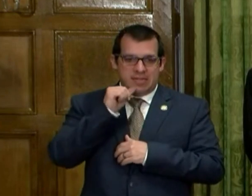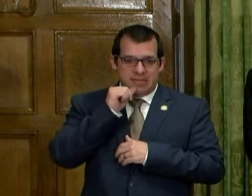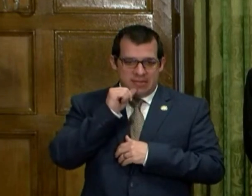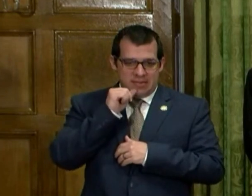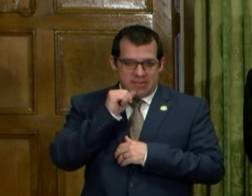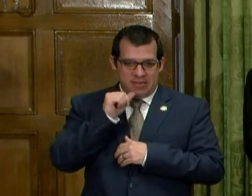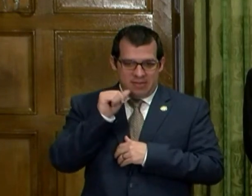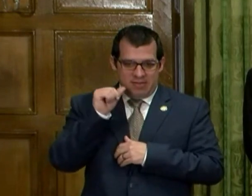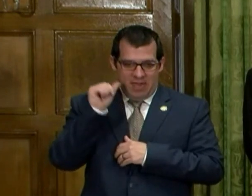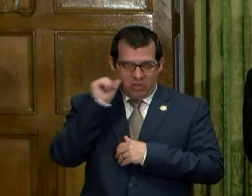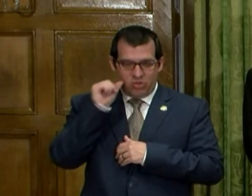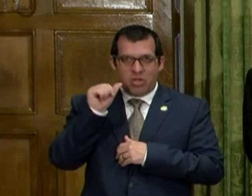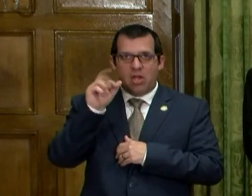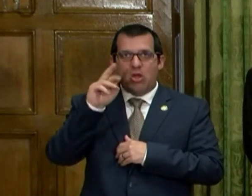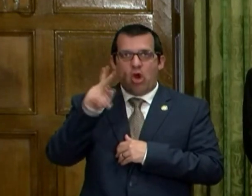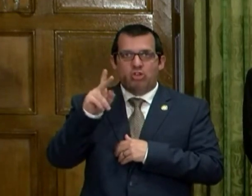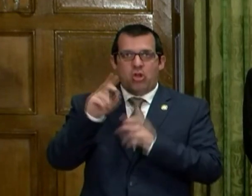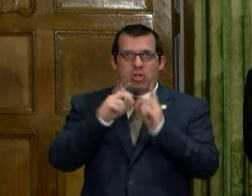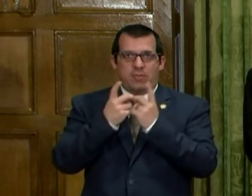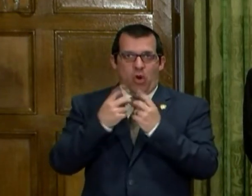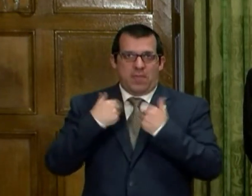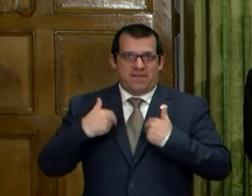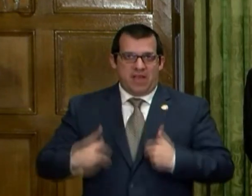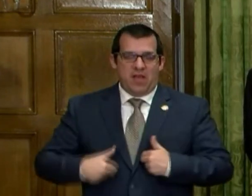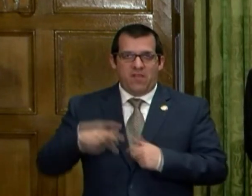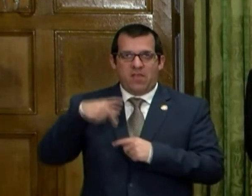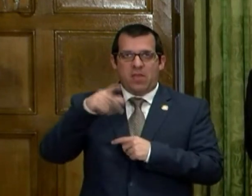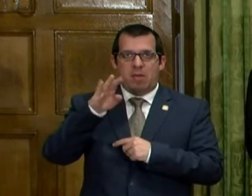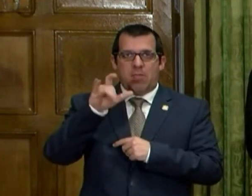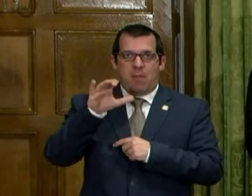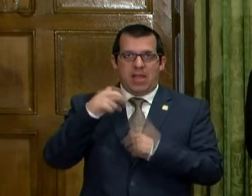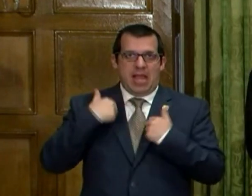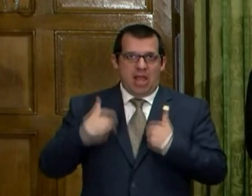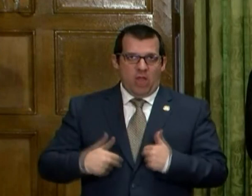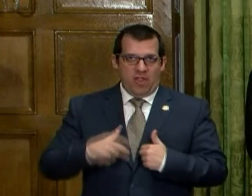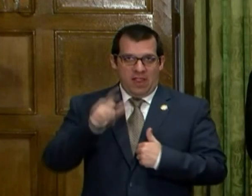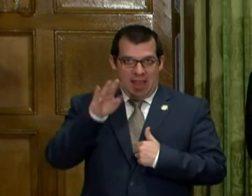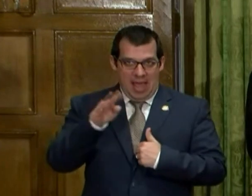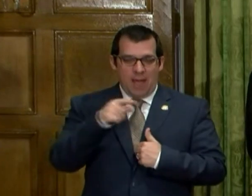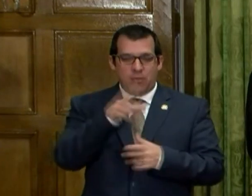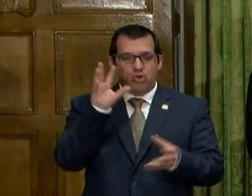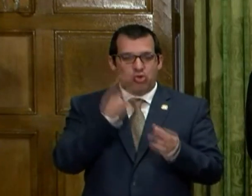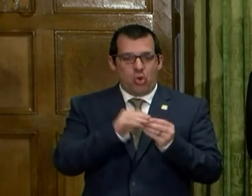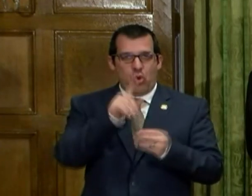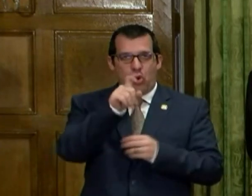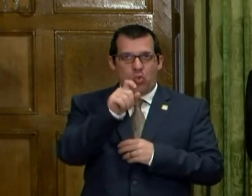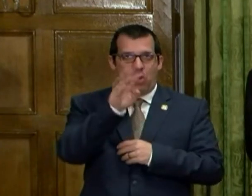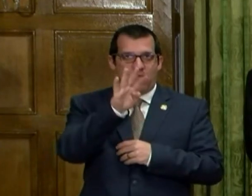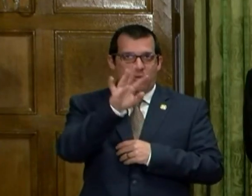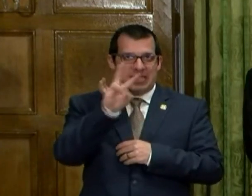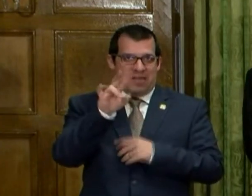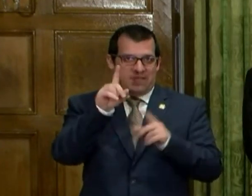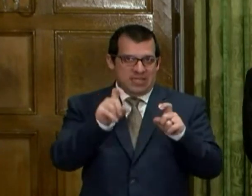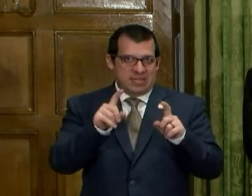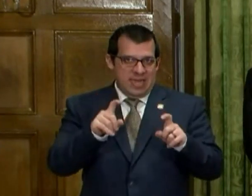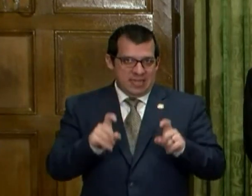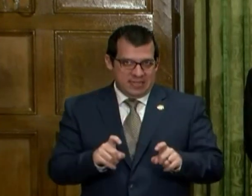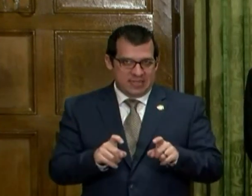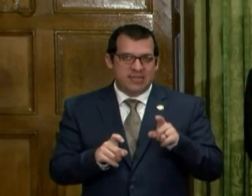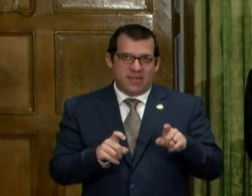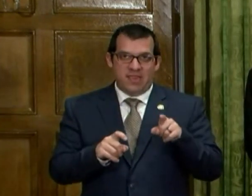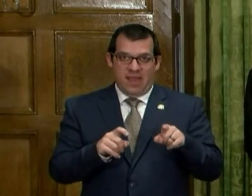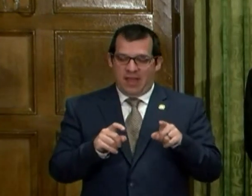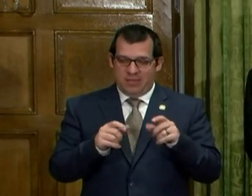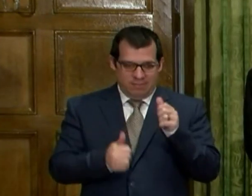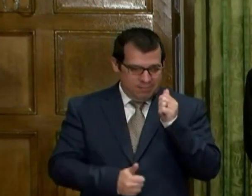Yesterday, the Arkansas Department of Health Public Health Lab did 147 tests, which is the